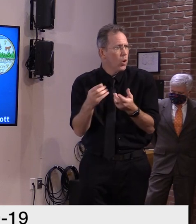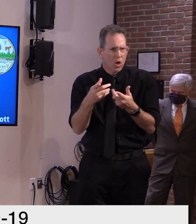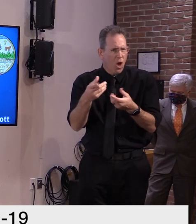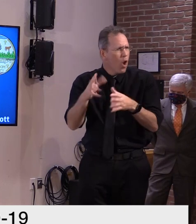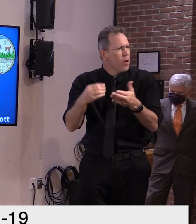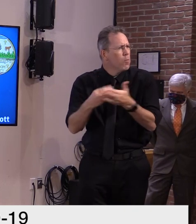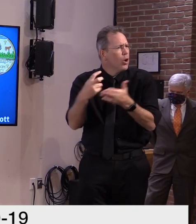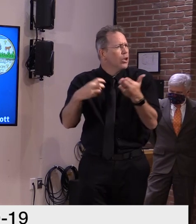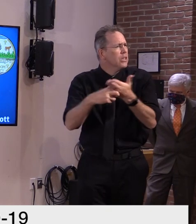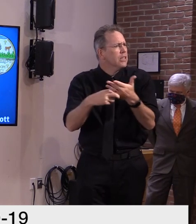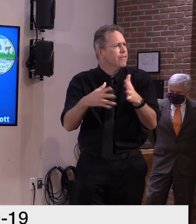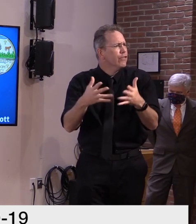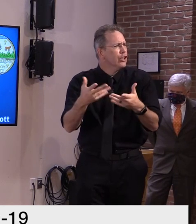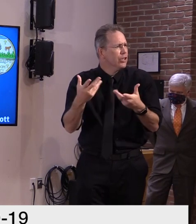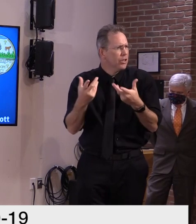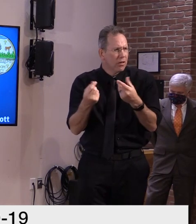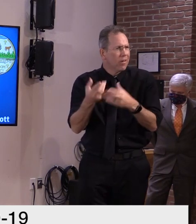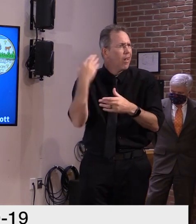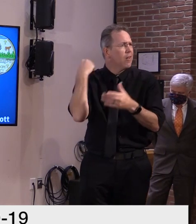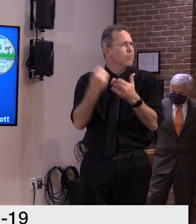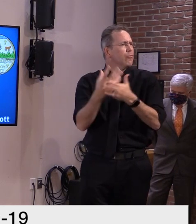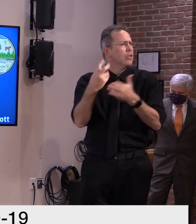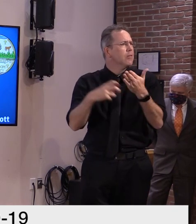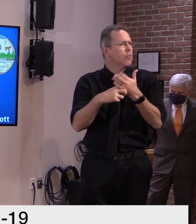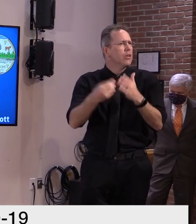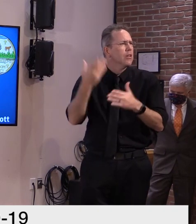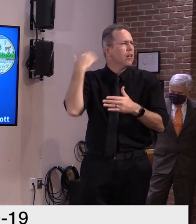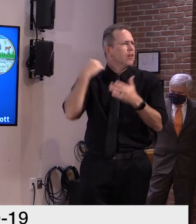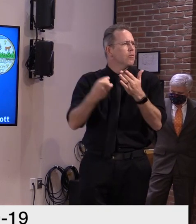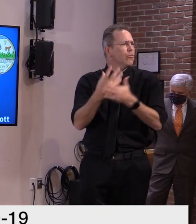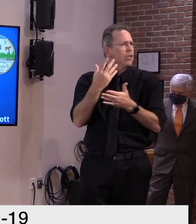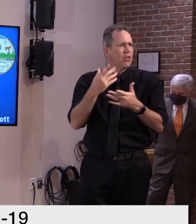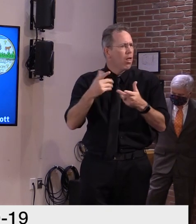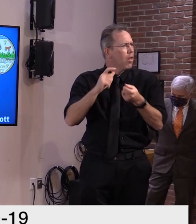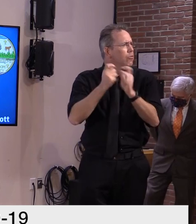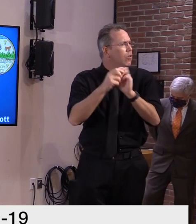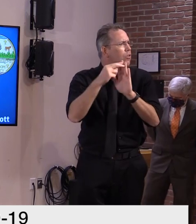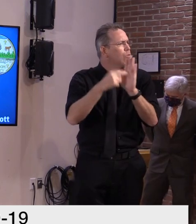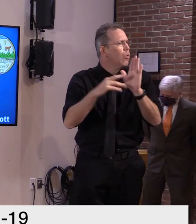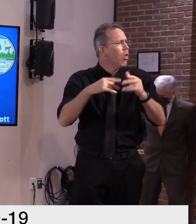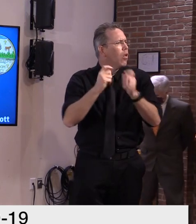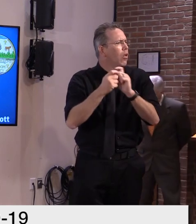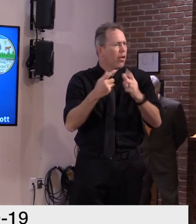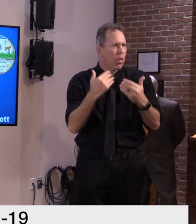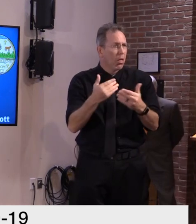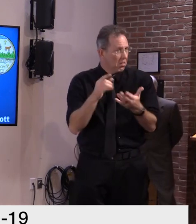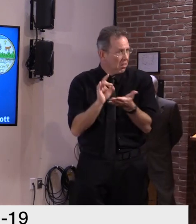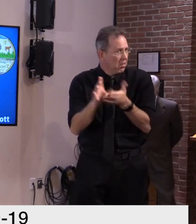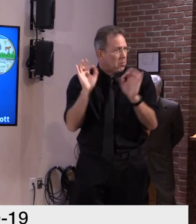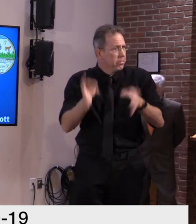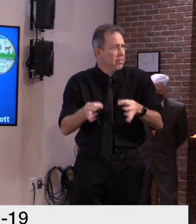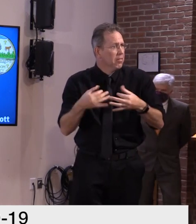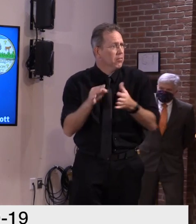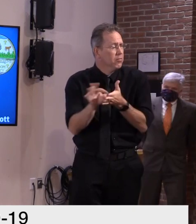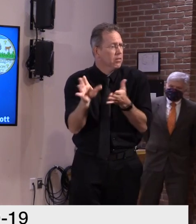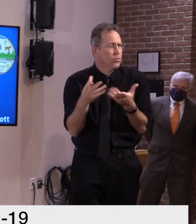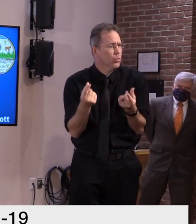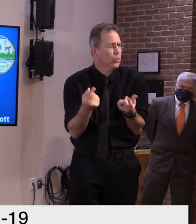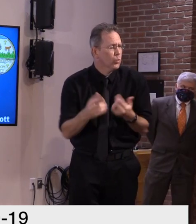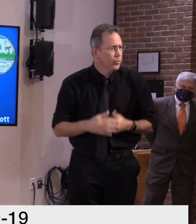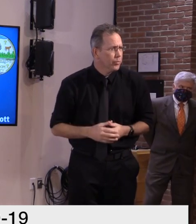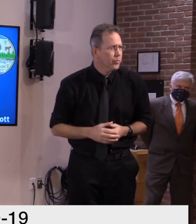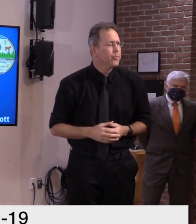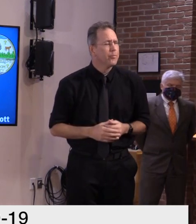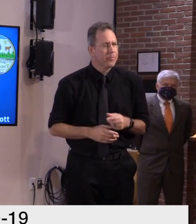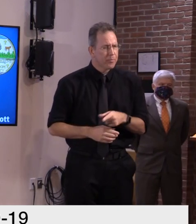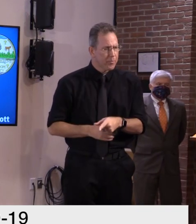existed? Does this have teeth? Sure. Well, I certainly think it does. Ski resorts have the right